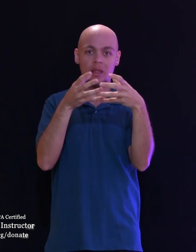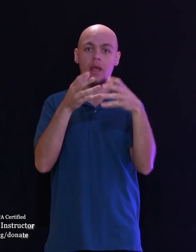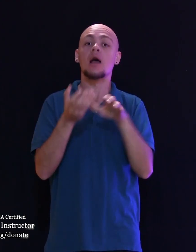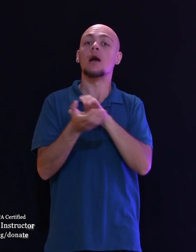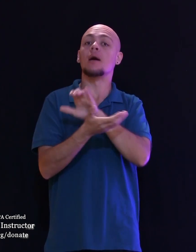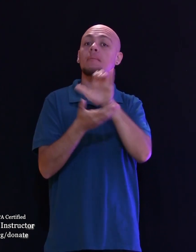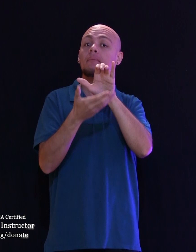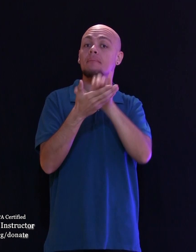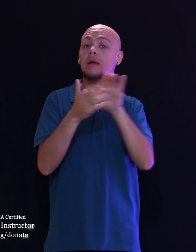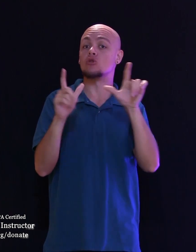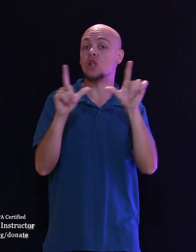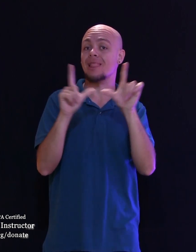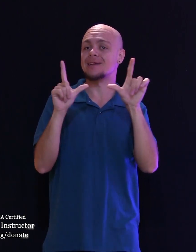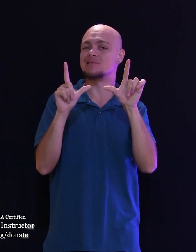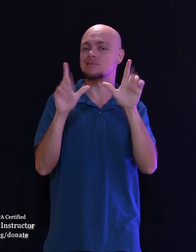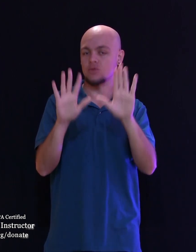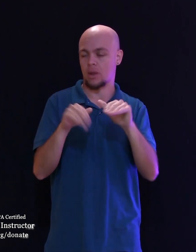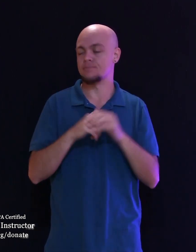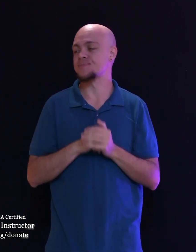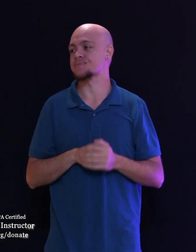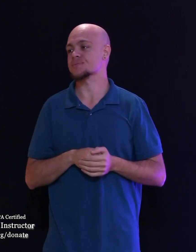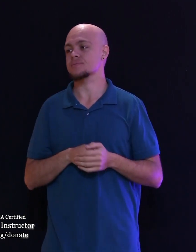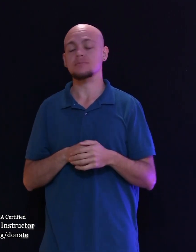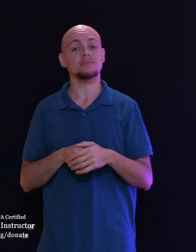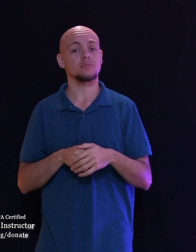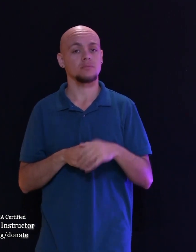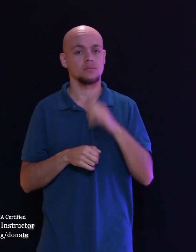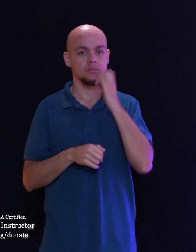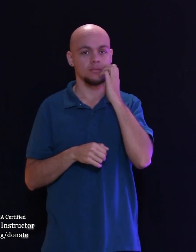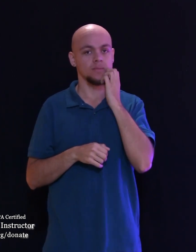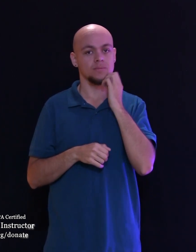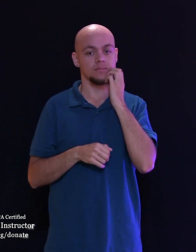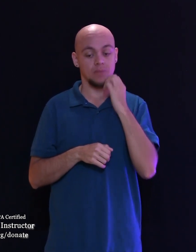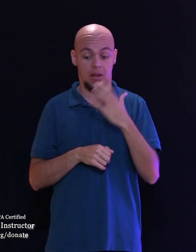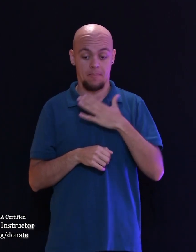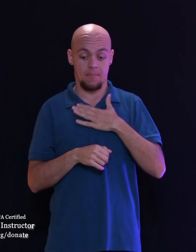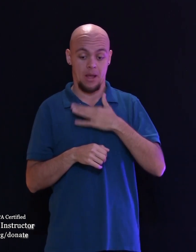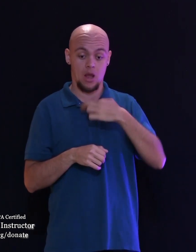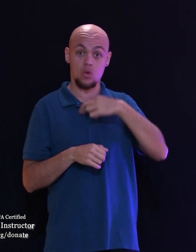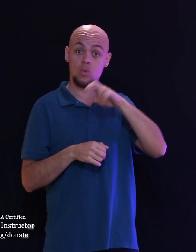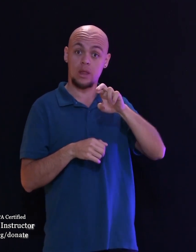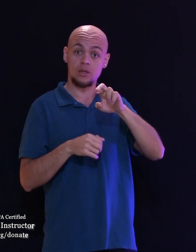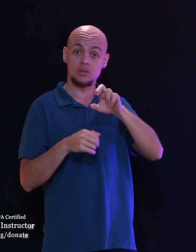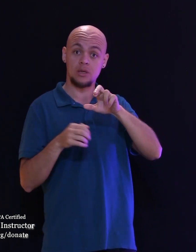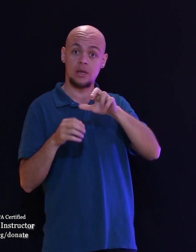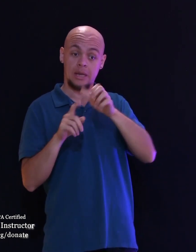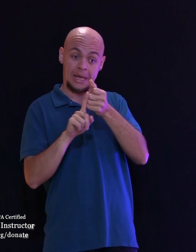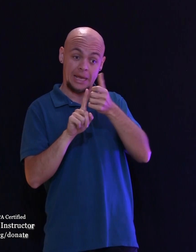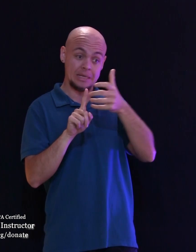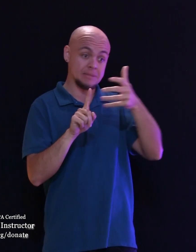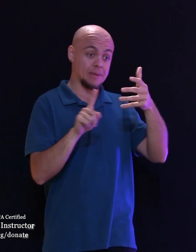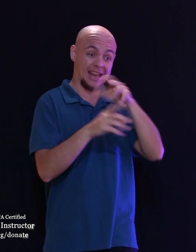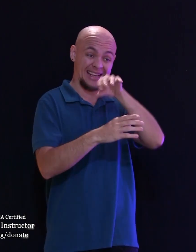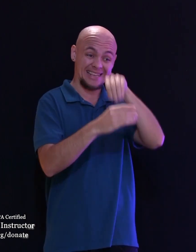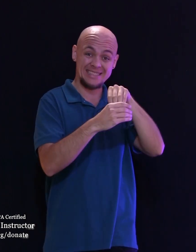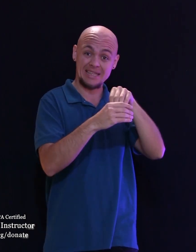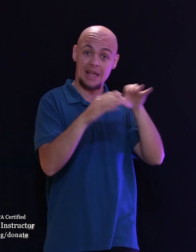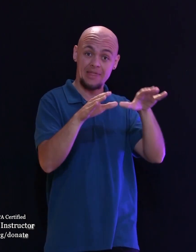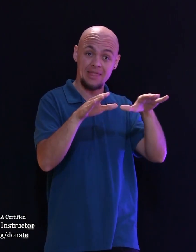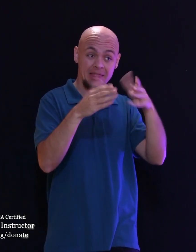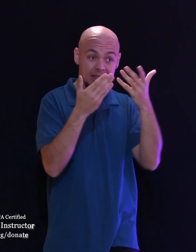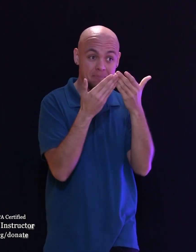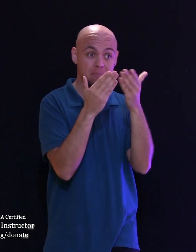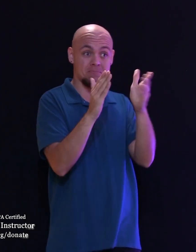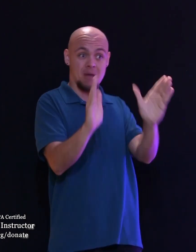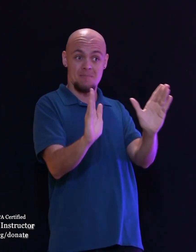now we're getting someplace else. See, the question is, does the exercise of my religion extend to the public square? See,